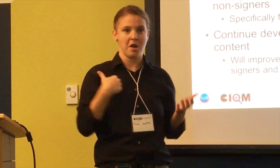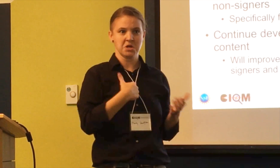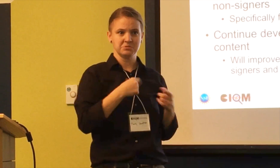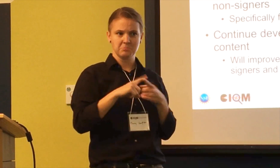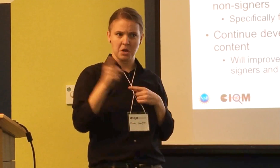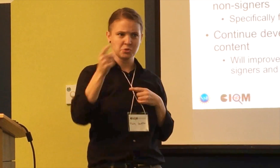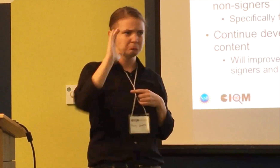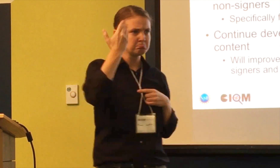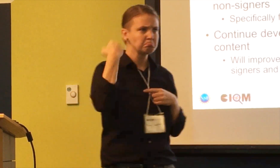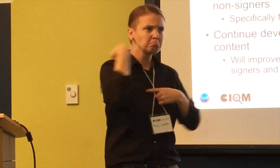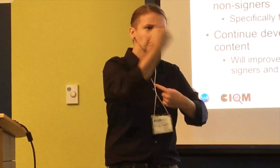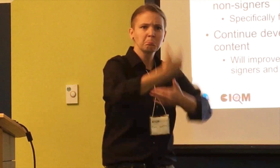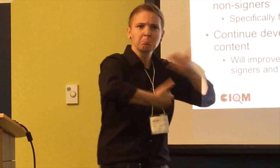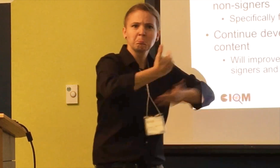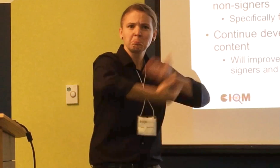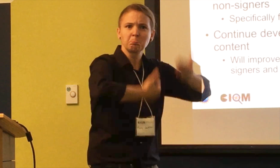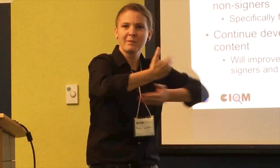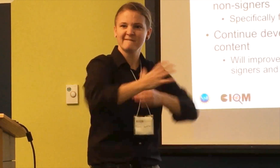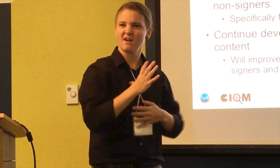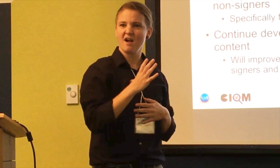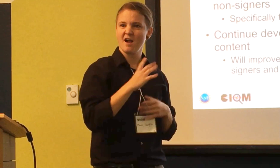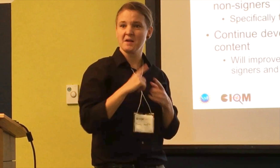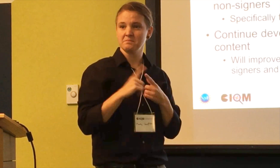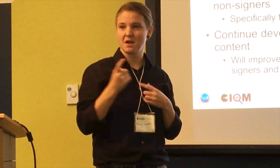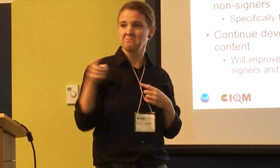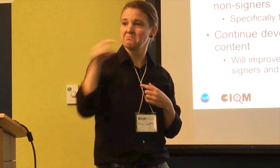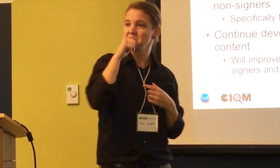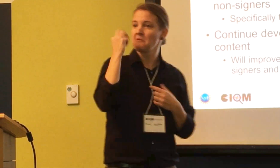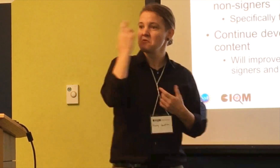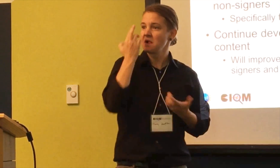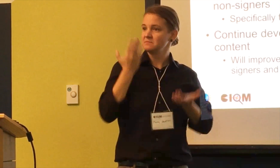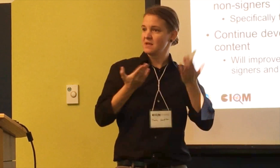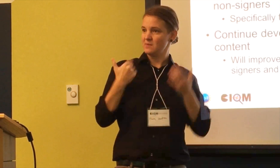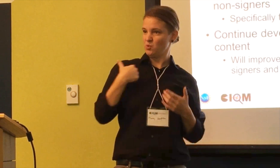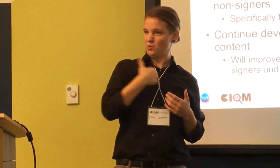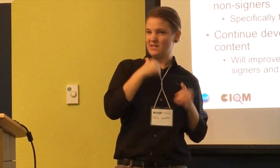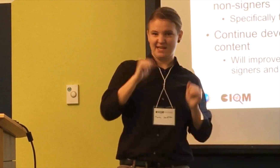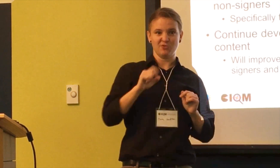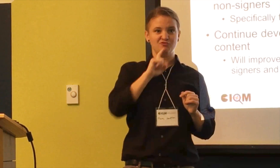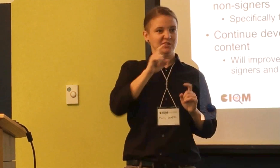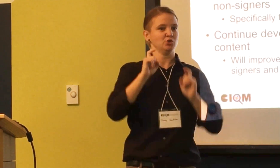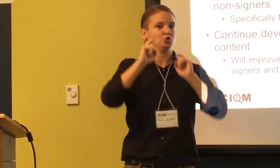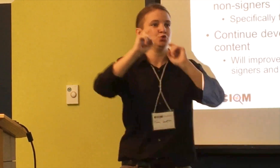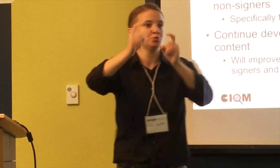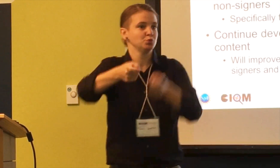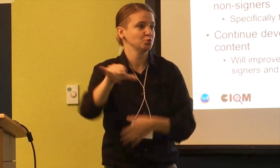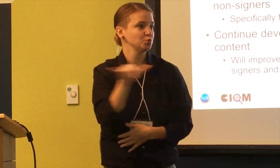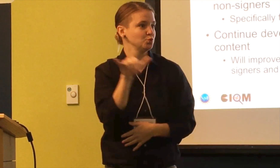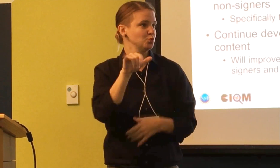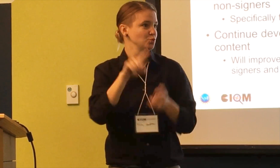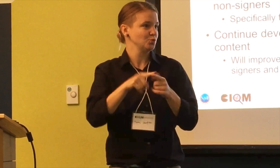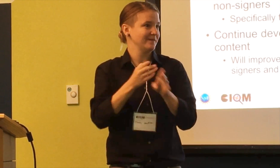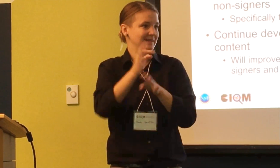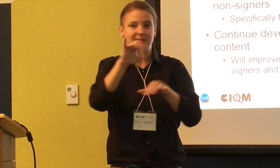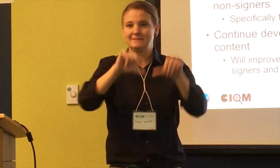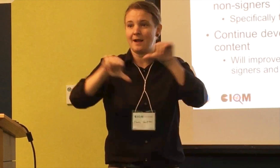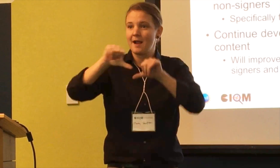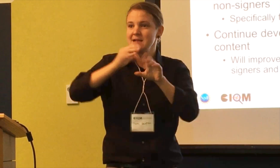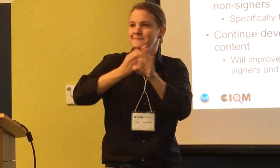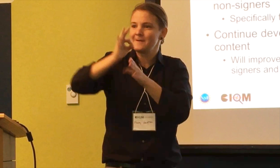one another, right? We need every contributing person to be part of the field, to be contributing